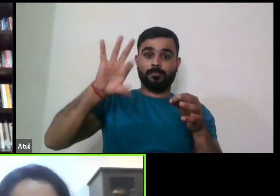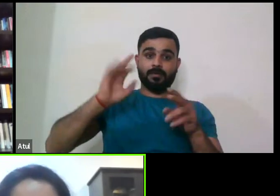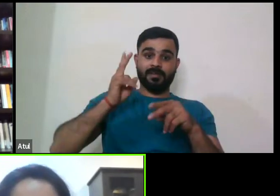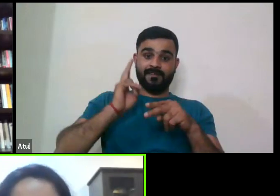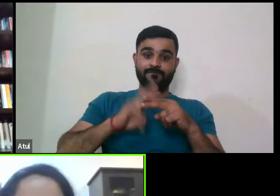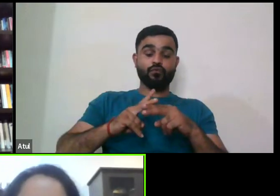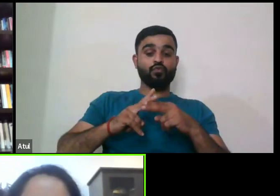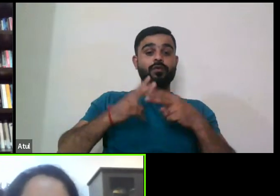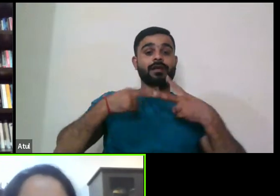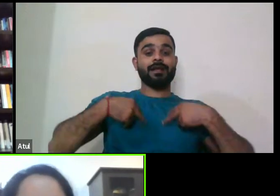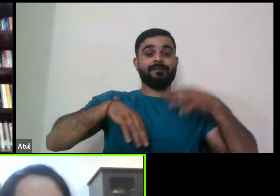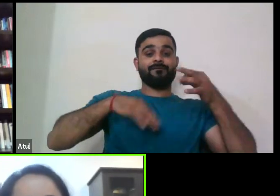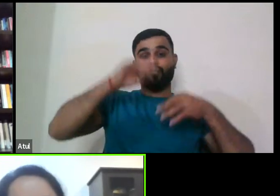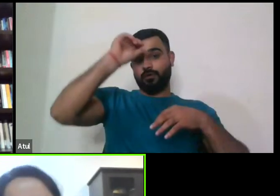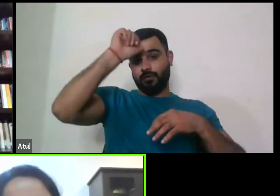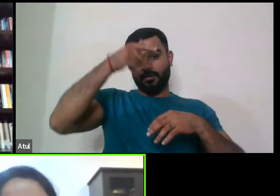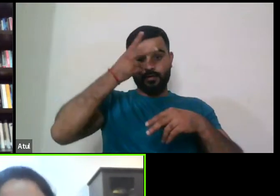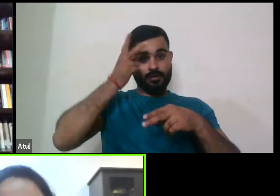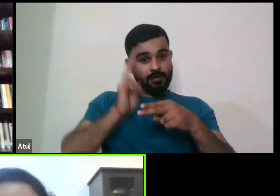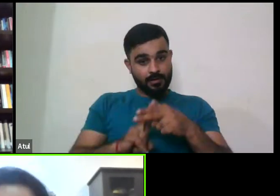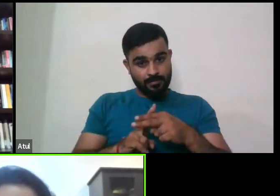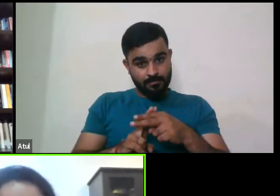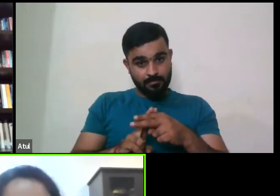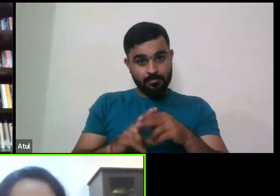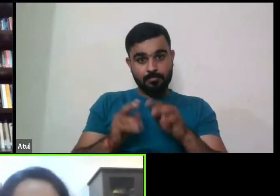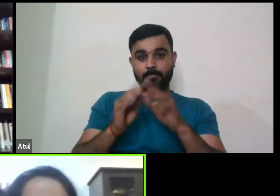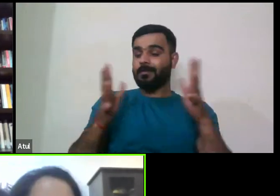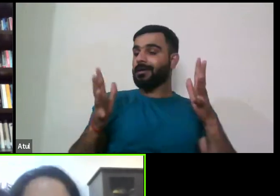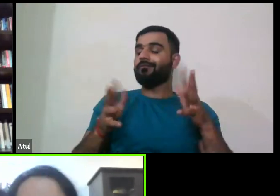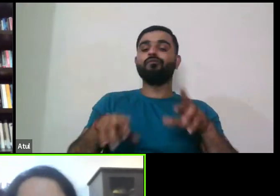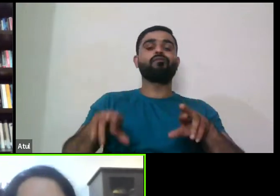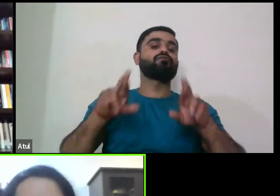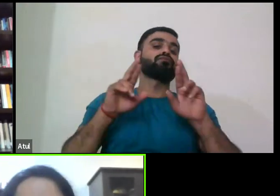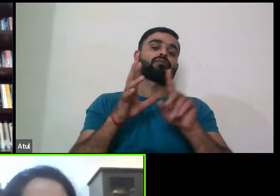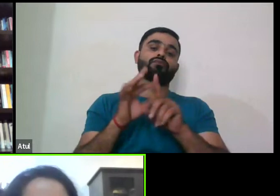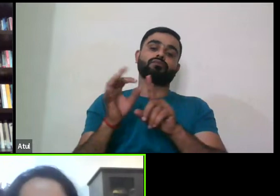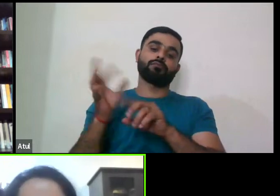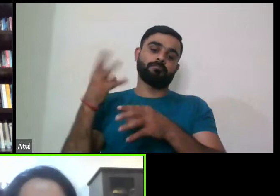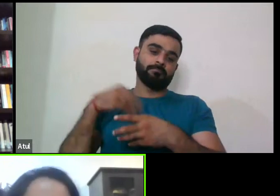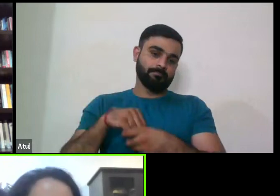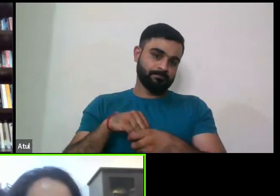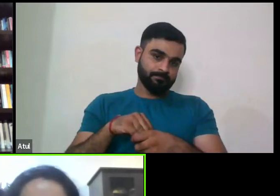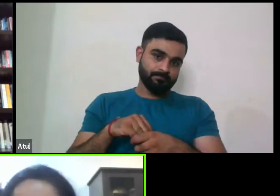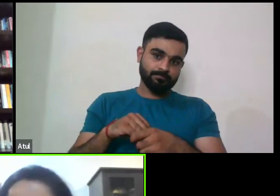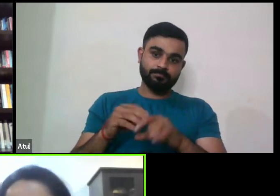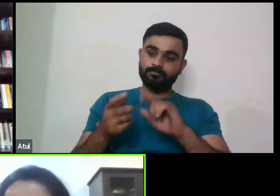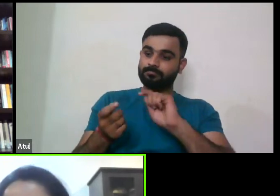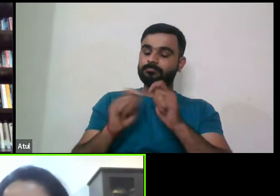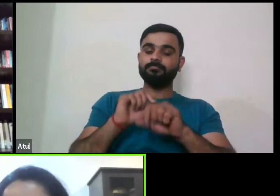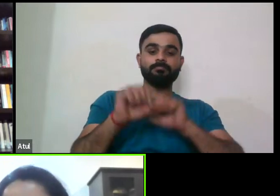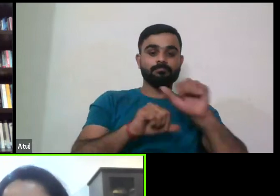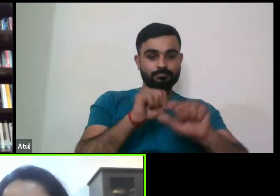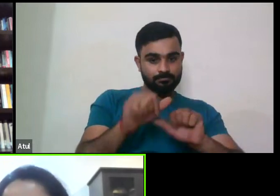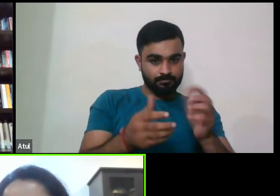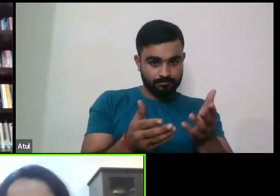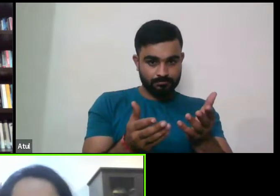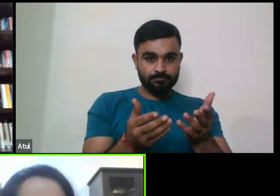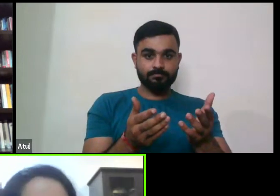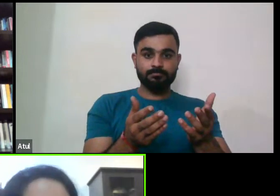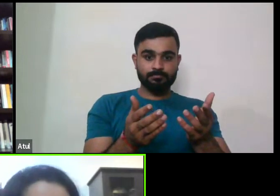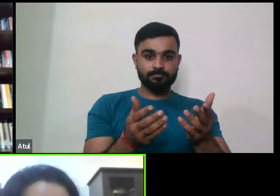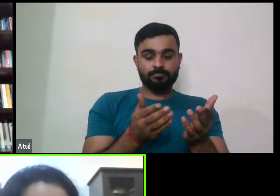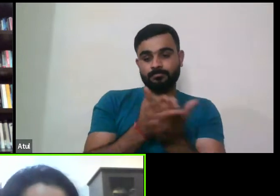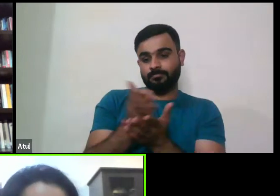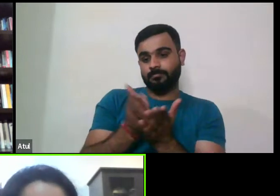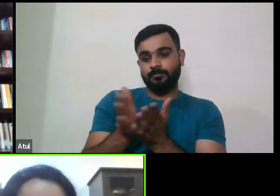court today in India, he would still feel very much at home. So to that extent, in our processes, our way